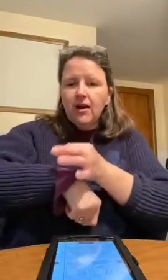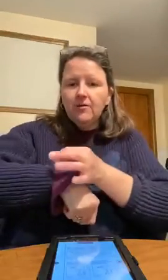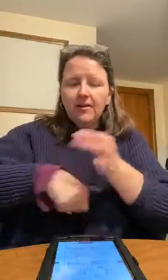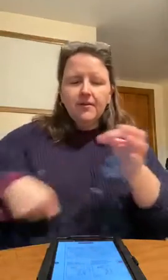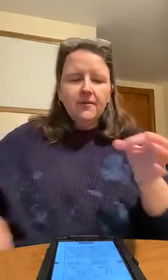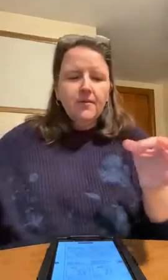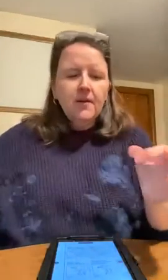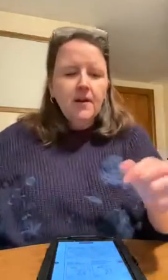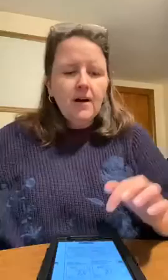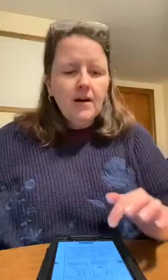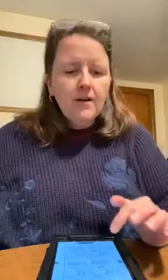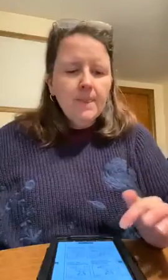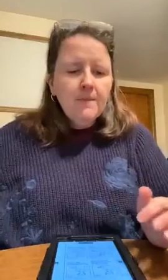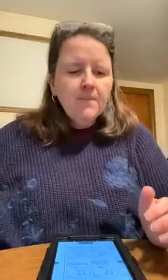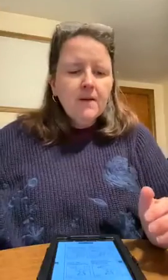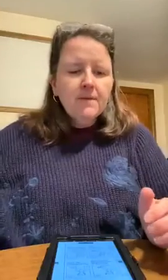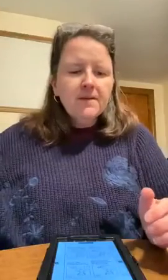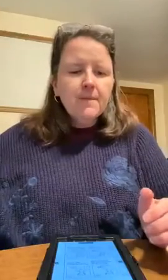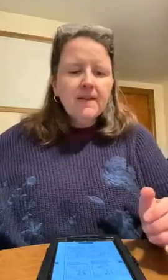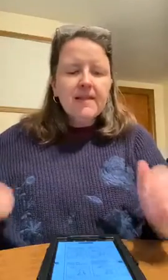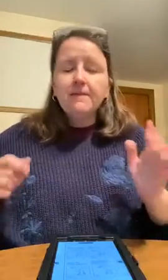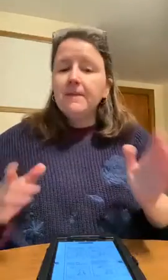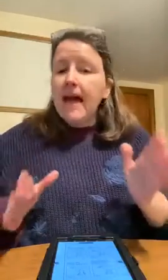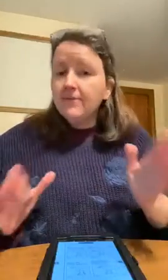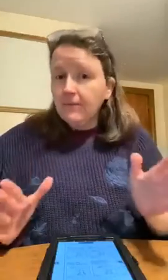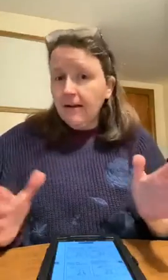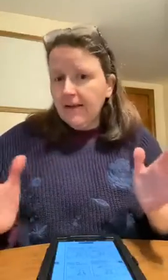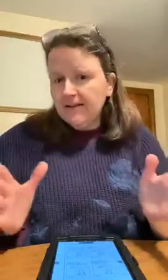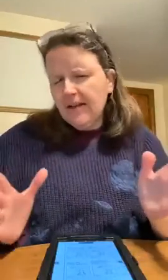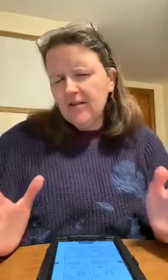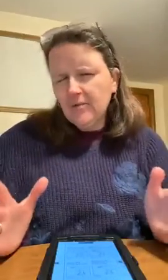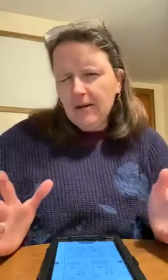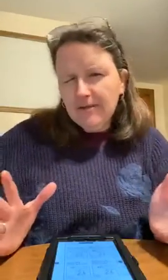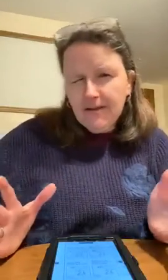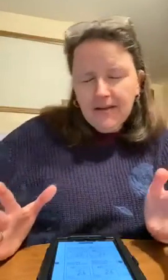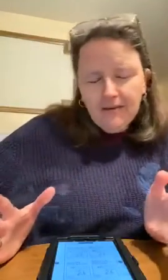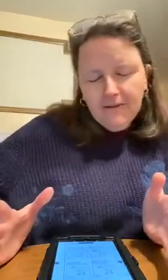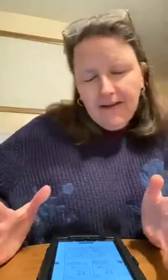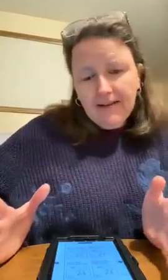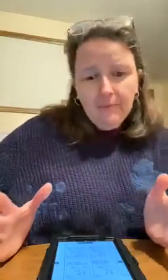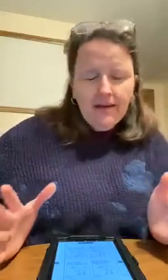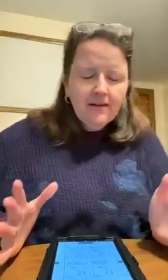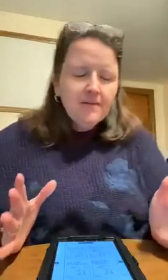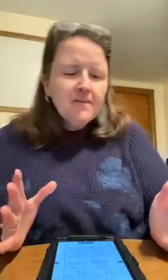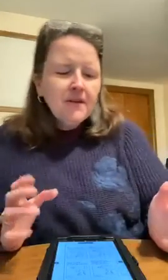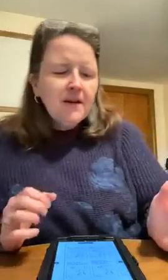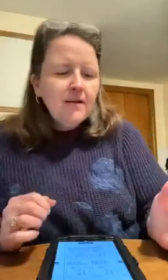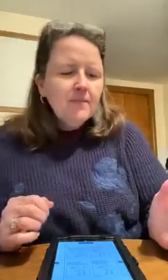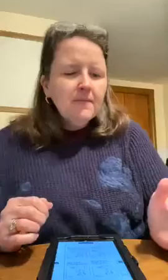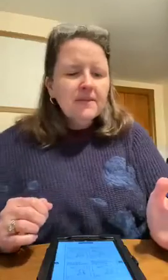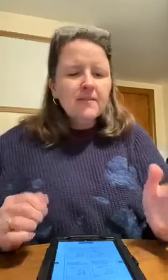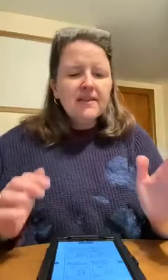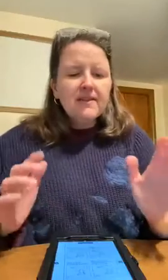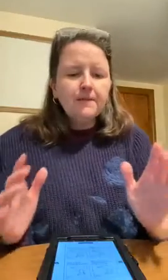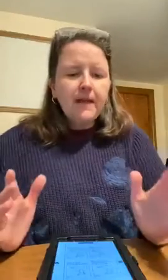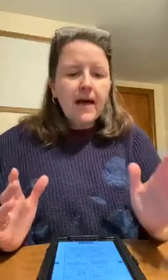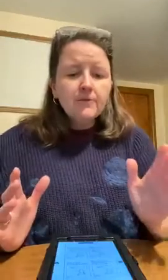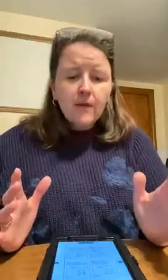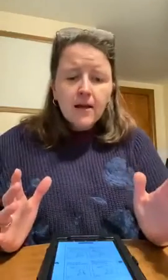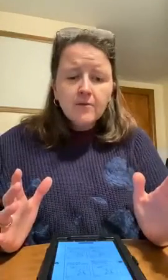is. For something that's flat and round, that's actually what I was thinking of when I said plate. Something that's flat and round and